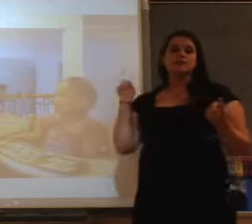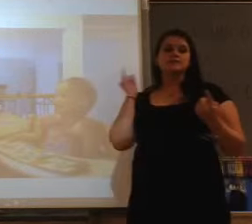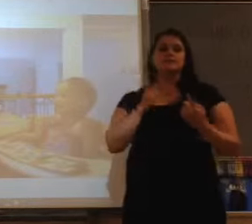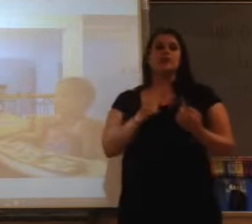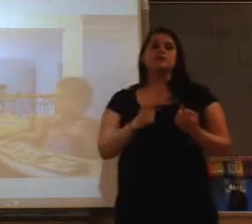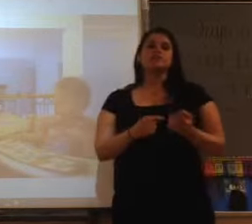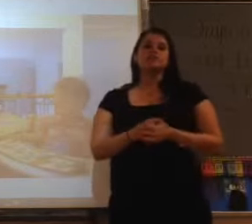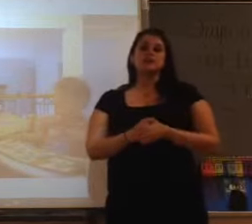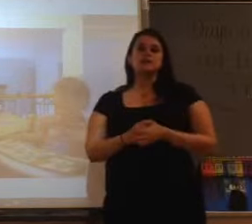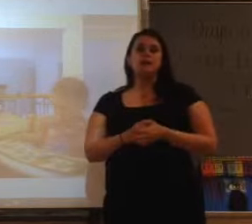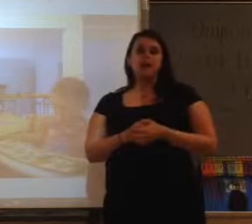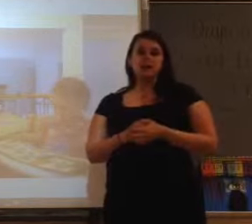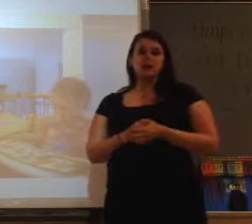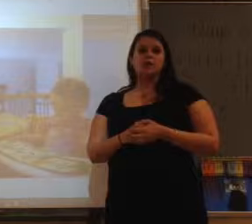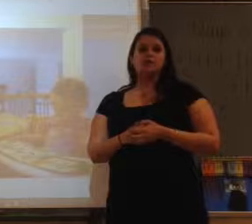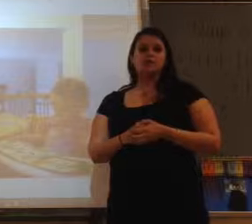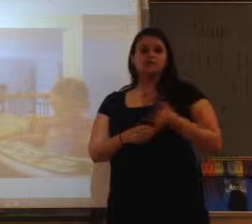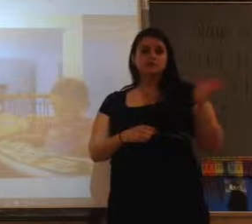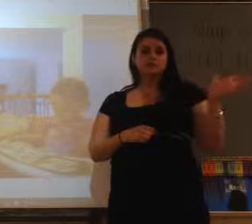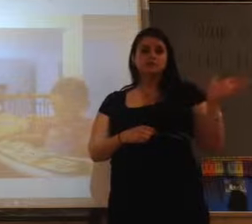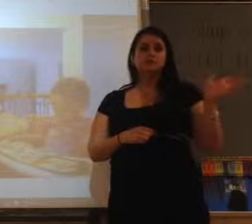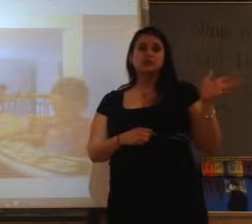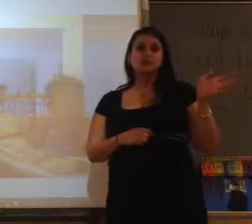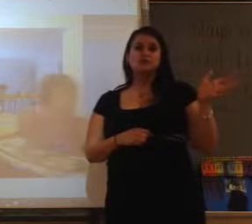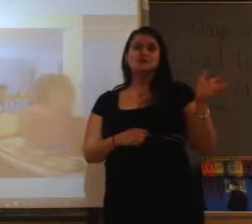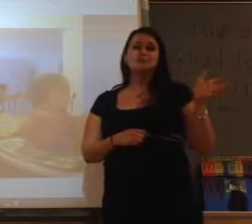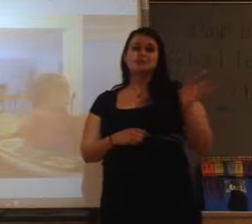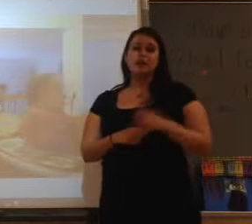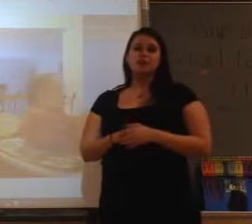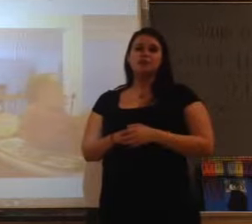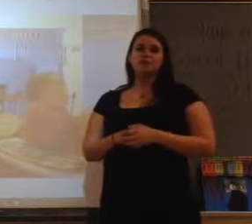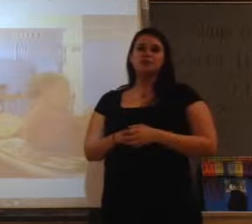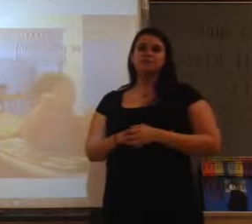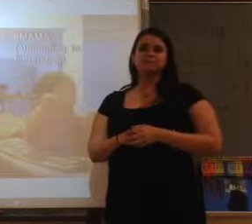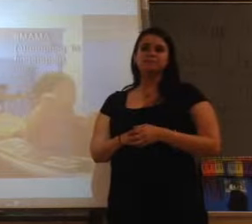recognizes that it looks like the magnet on the refrigerator that says Mama on it.